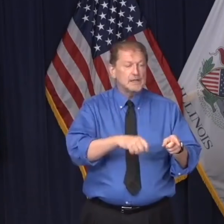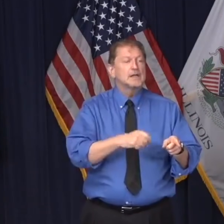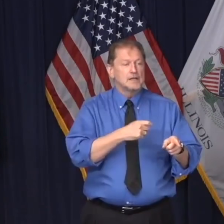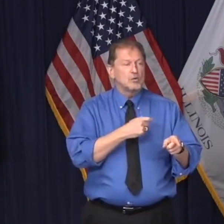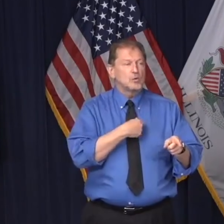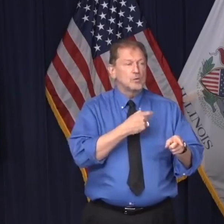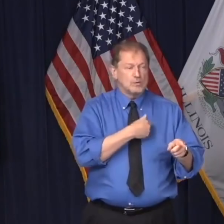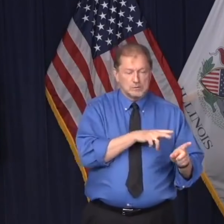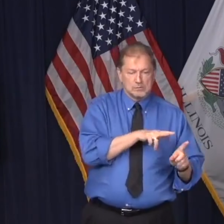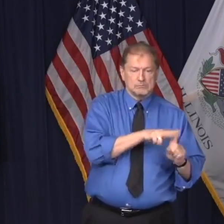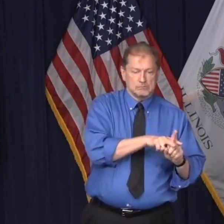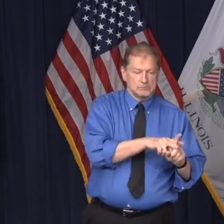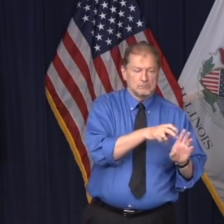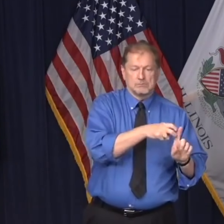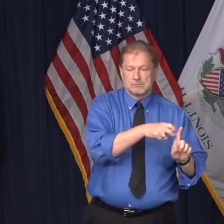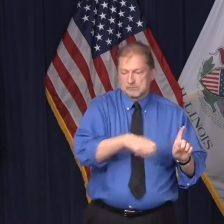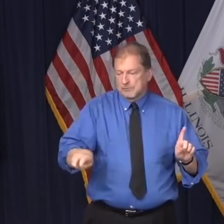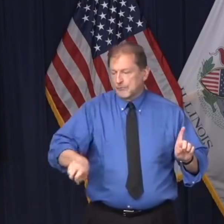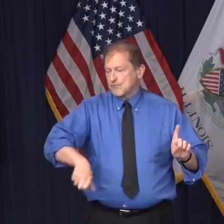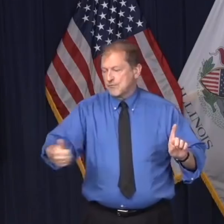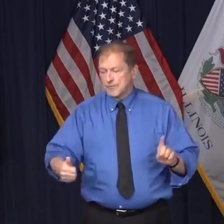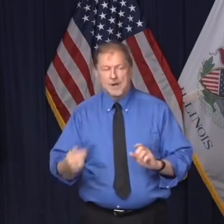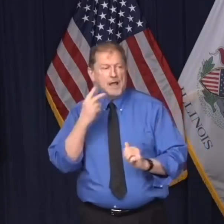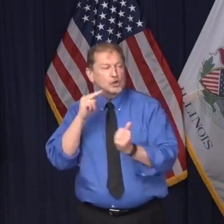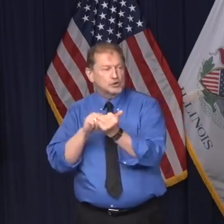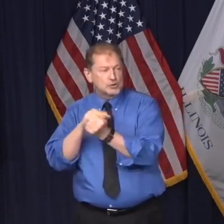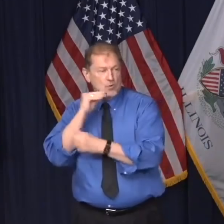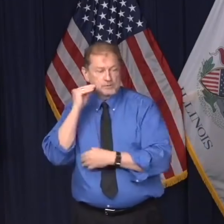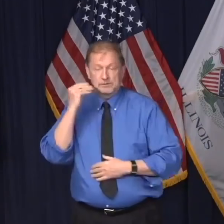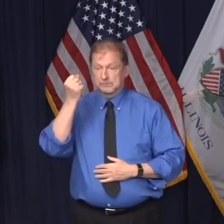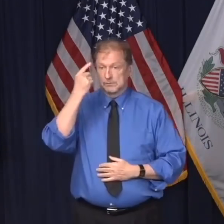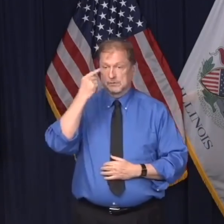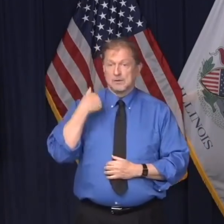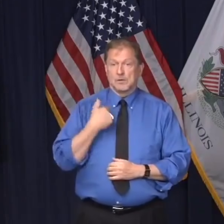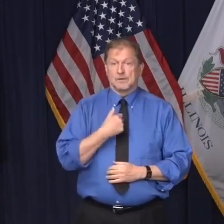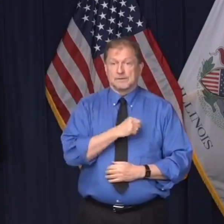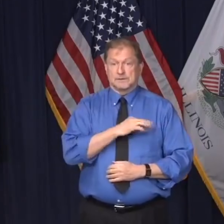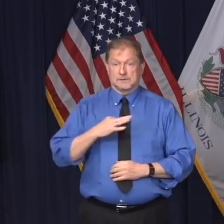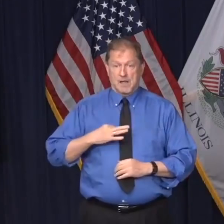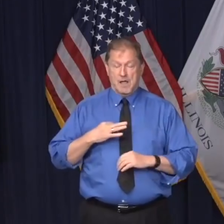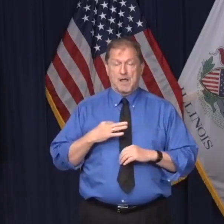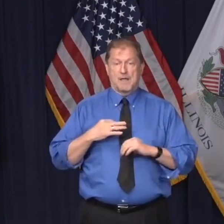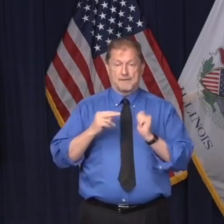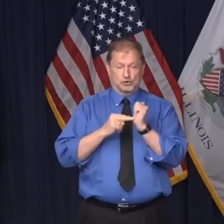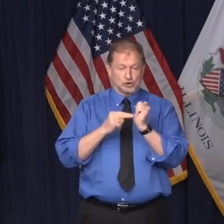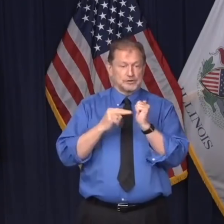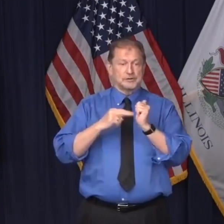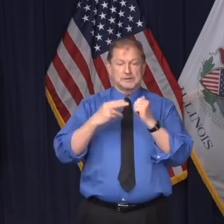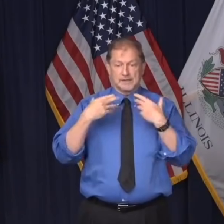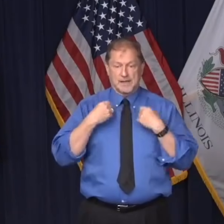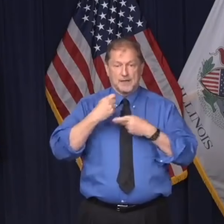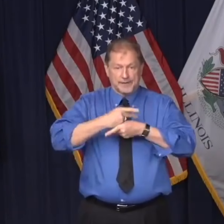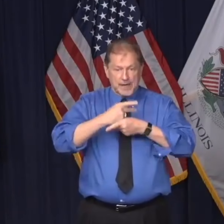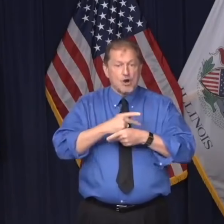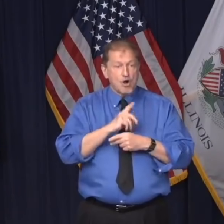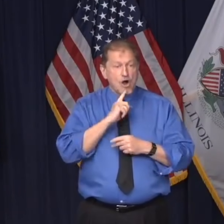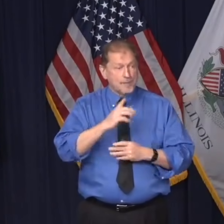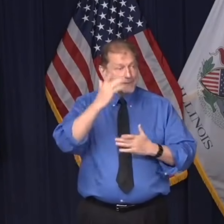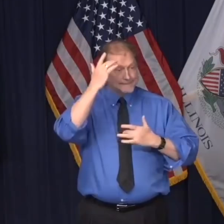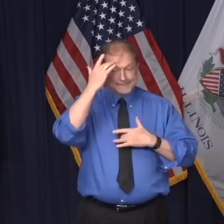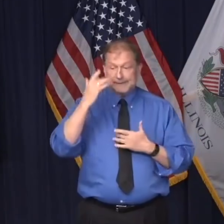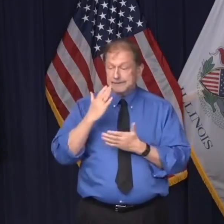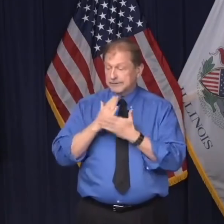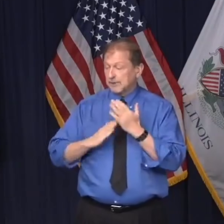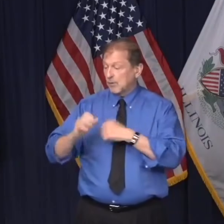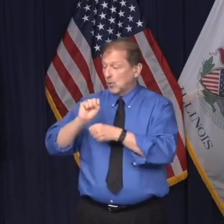with nursing homes, other facilities. We still have, remember, staff people everywhere, healthcare workers everywhere are getting ill. They're putting themselves out